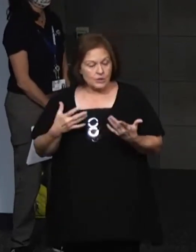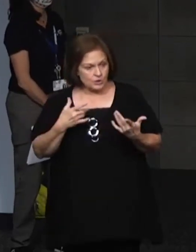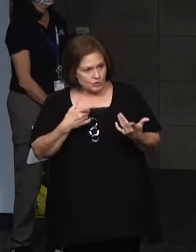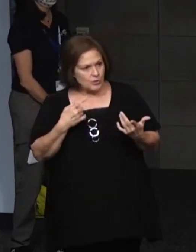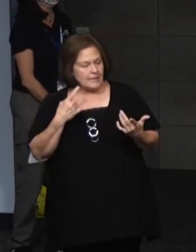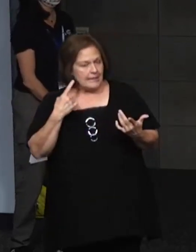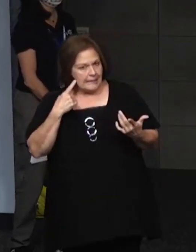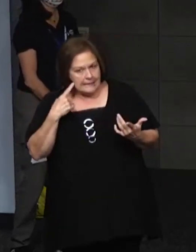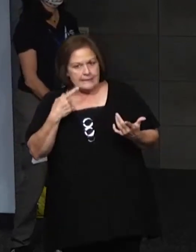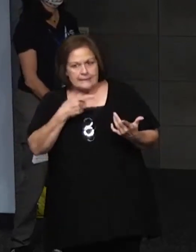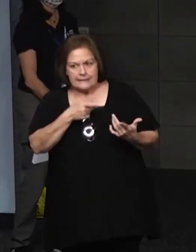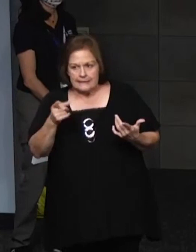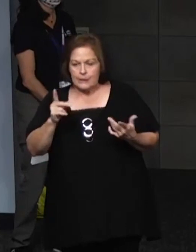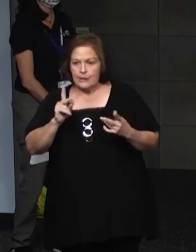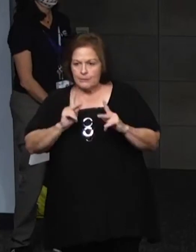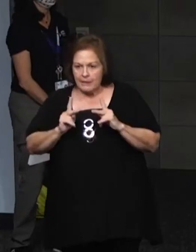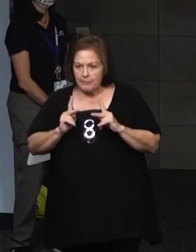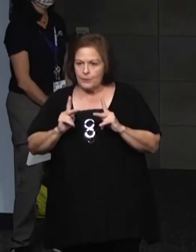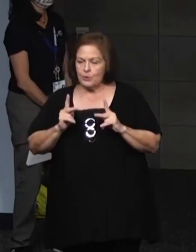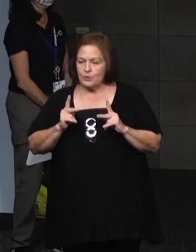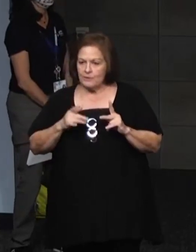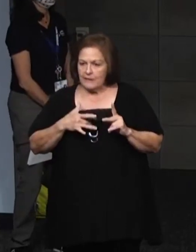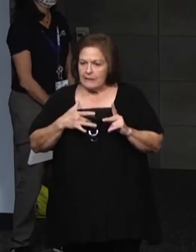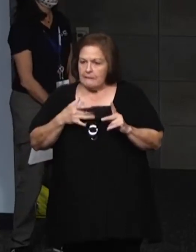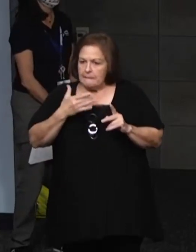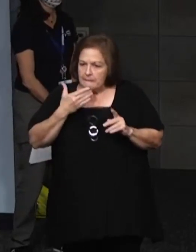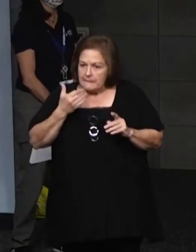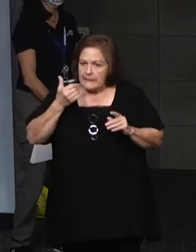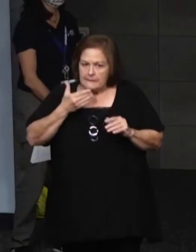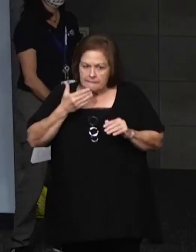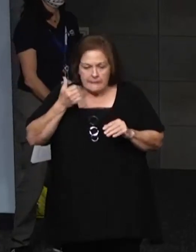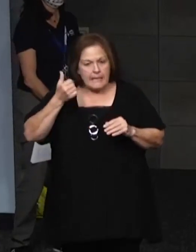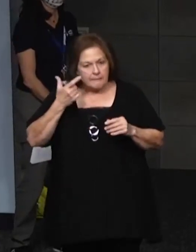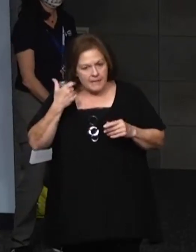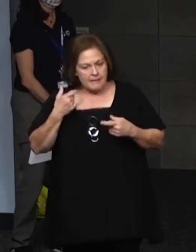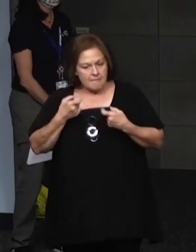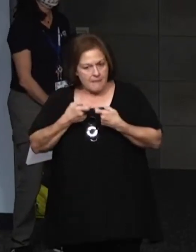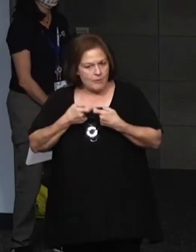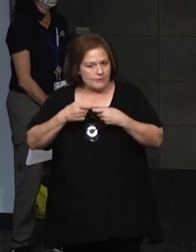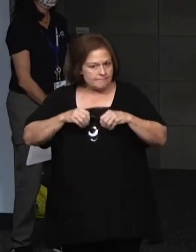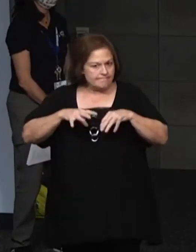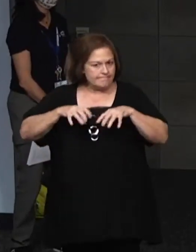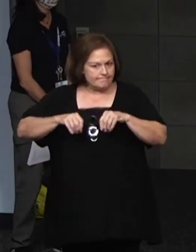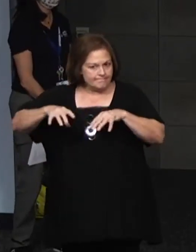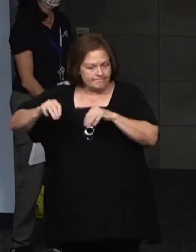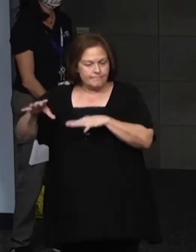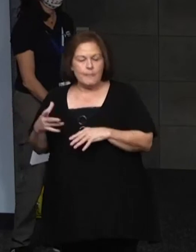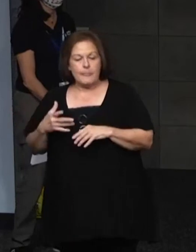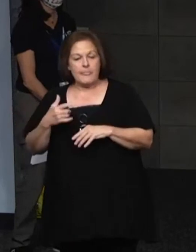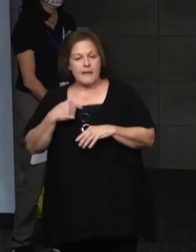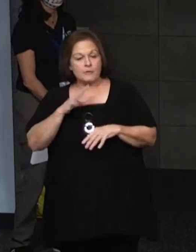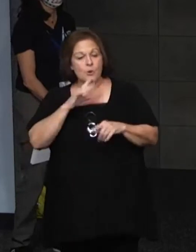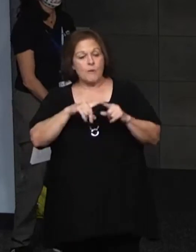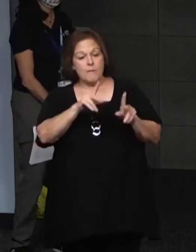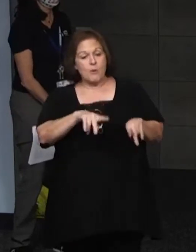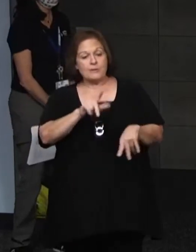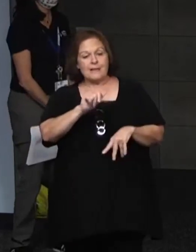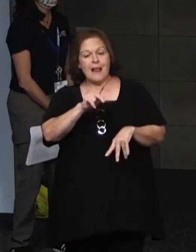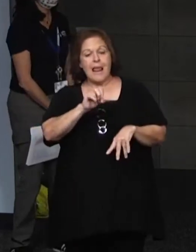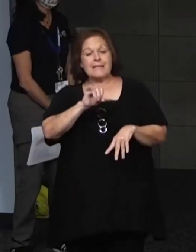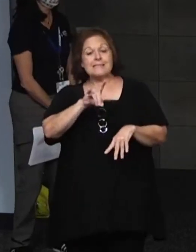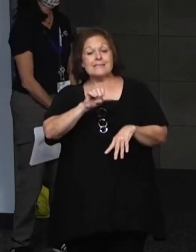hear the relief in people's voices as the power is starting to be restored. I know I spoke to someone with Lakeside Shopping Center. They're